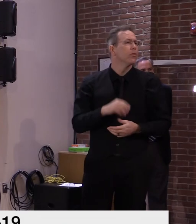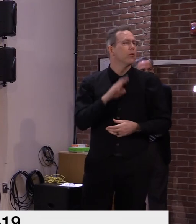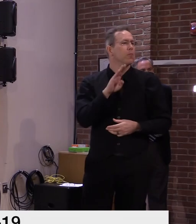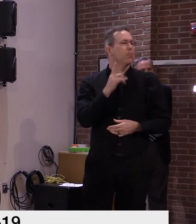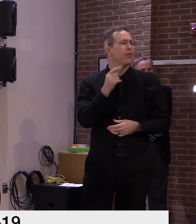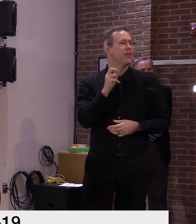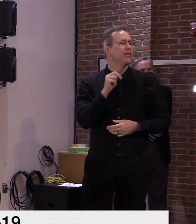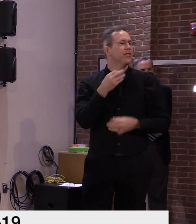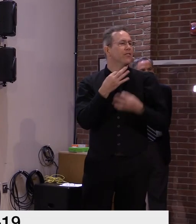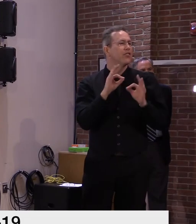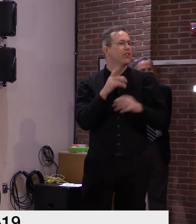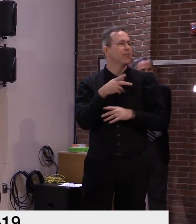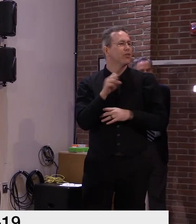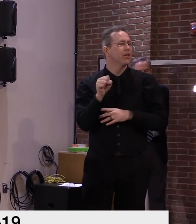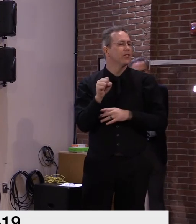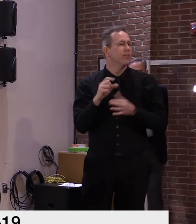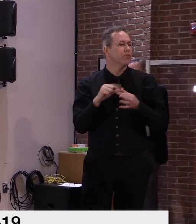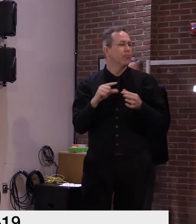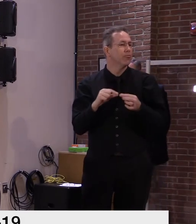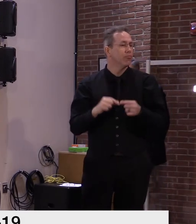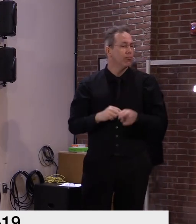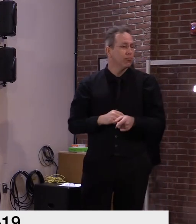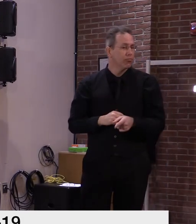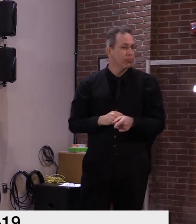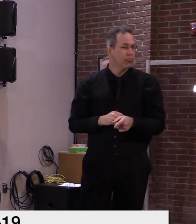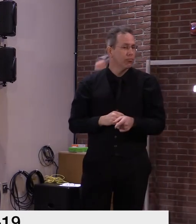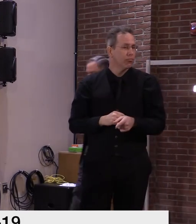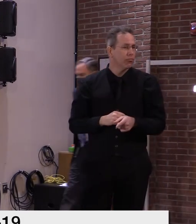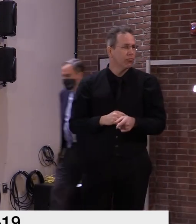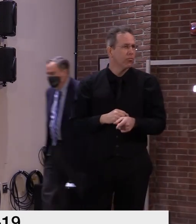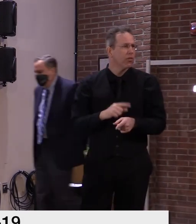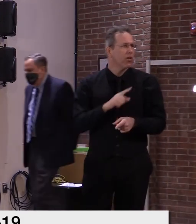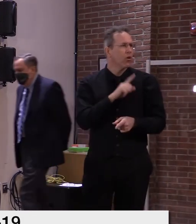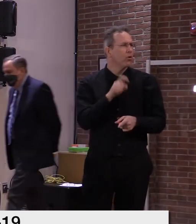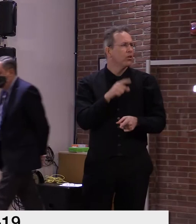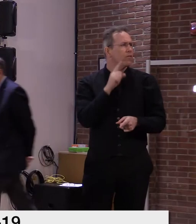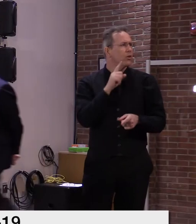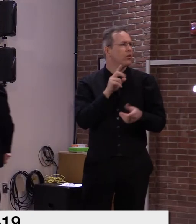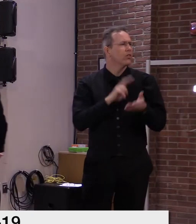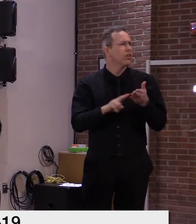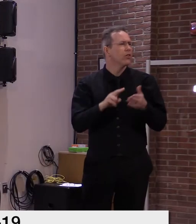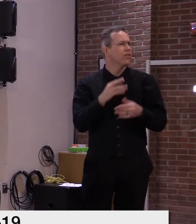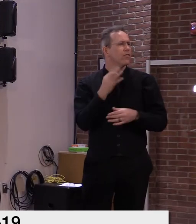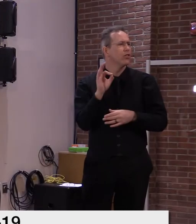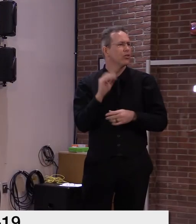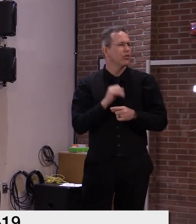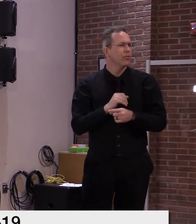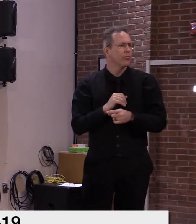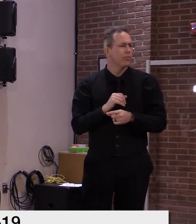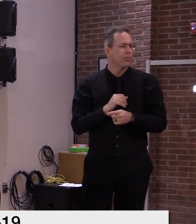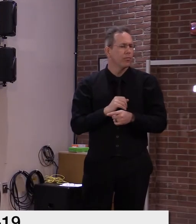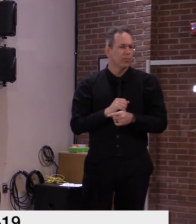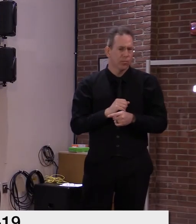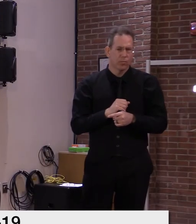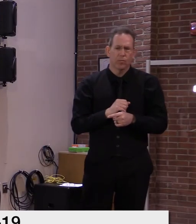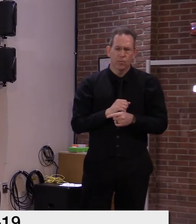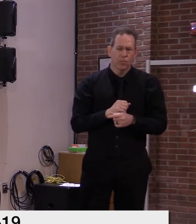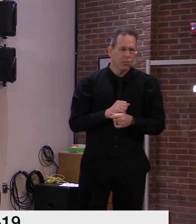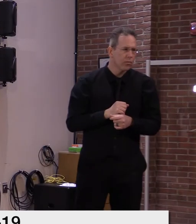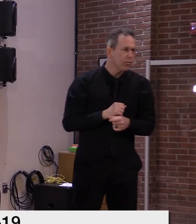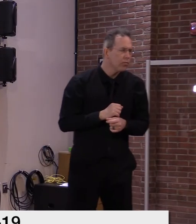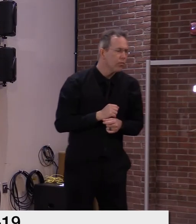Yes, Secretary French, many of the questions in the teacher survey about vaccination